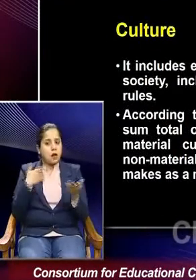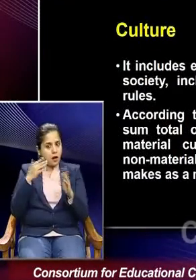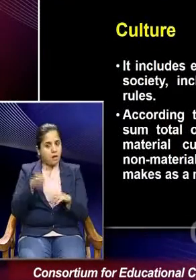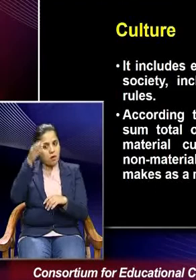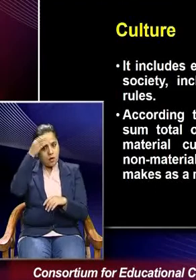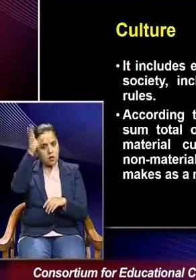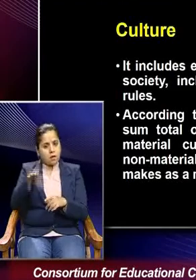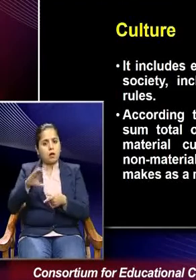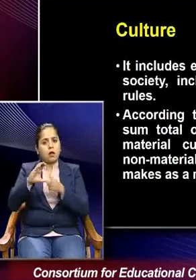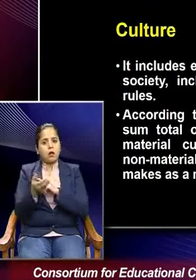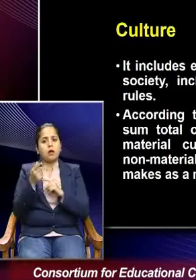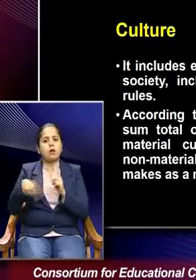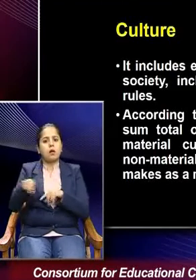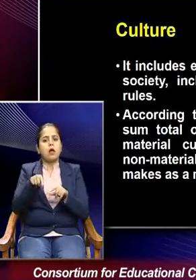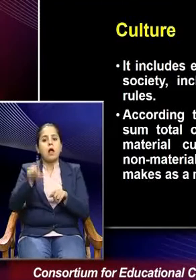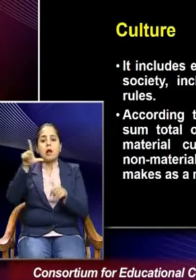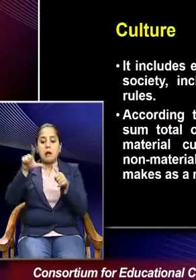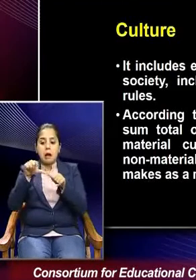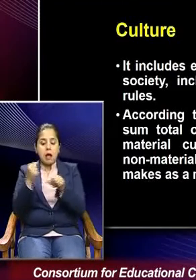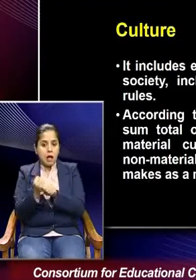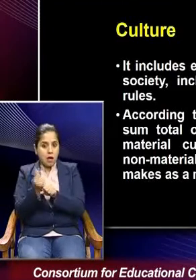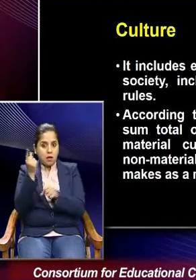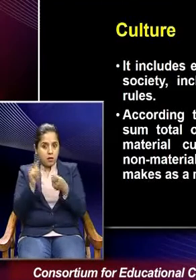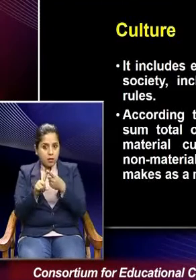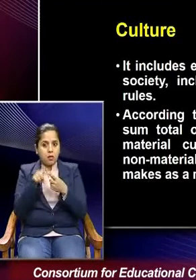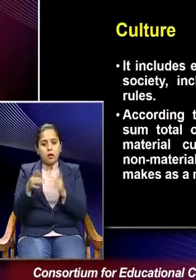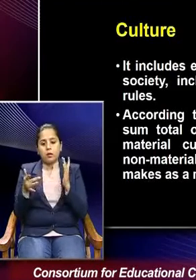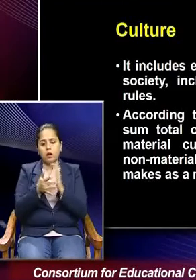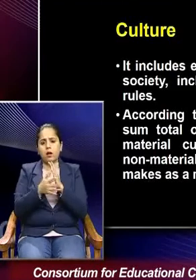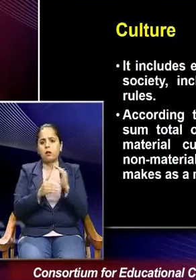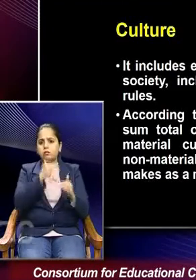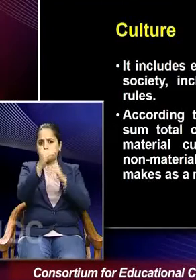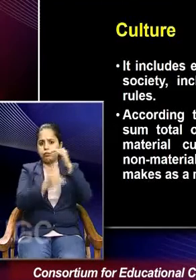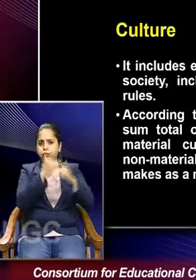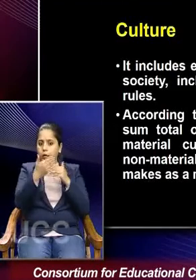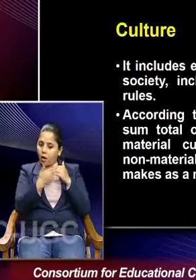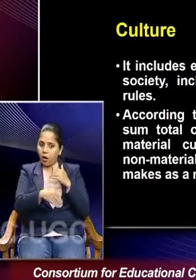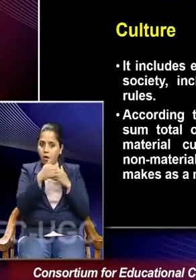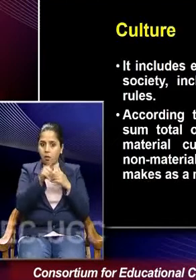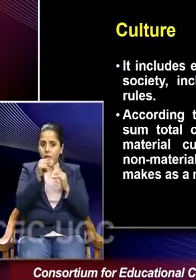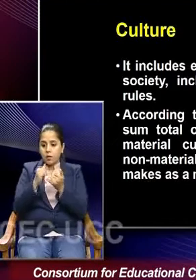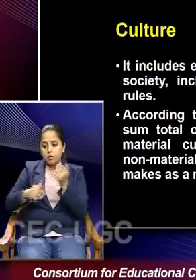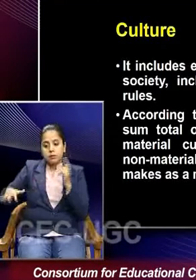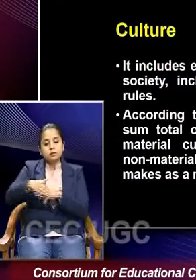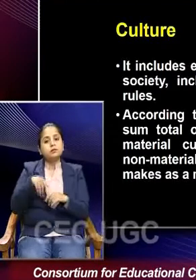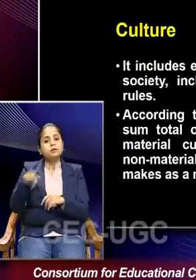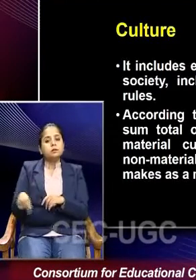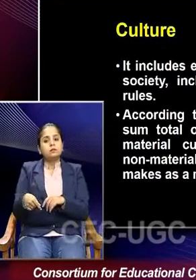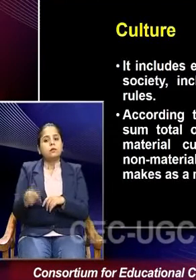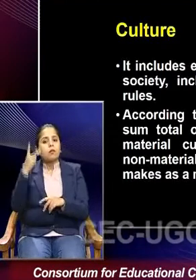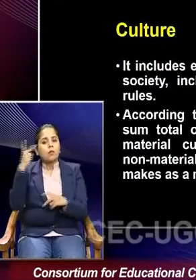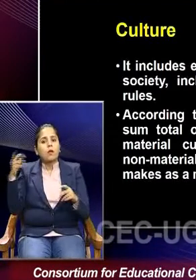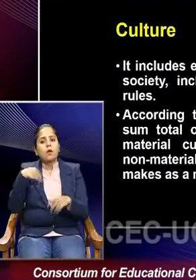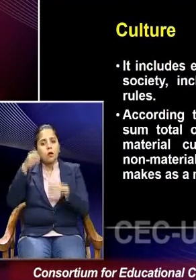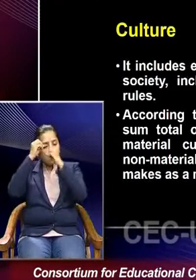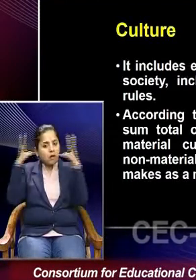concept of cultural lag. That means the technology growth is taking place, but the social aspect is not being